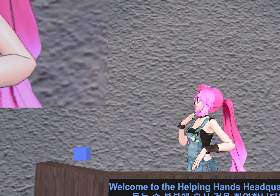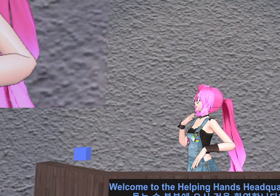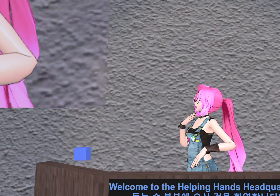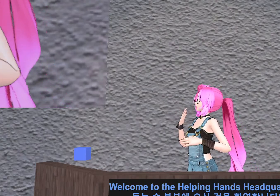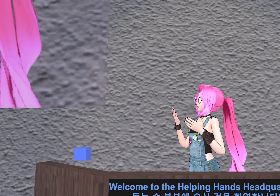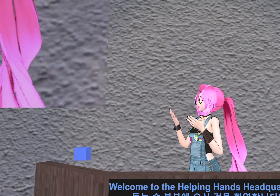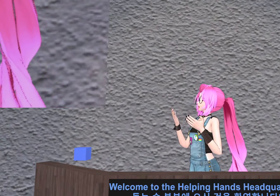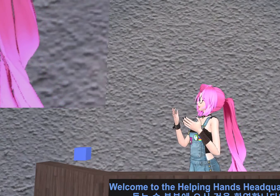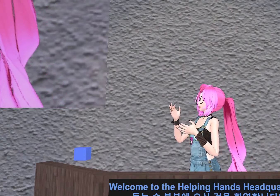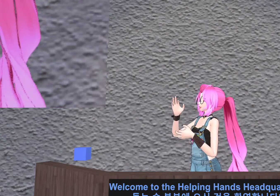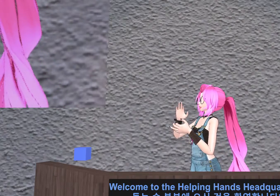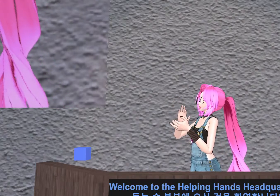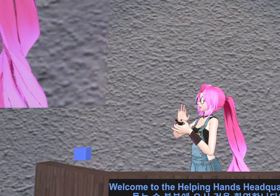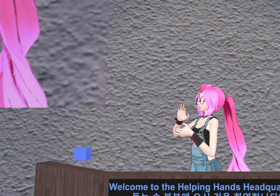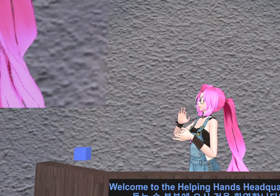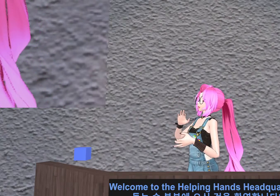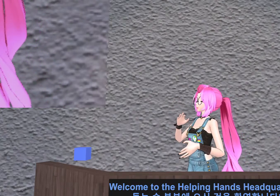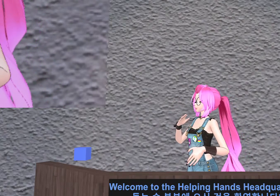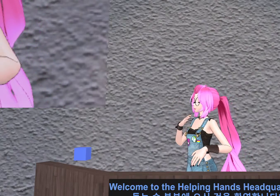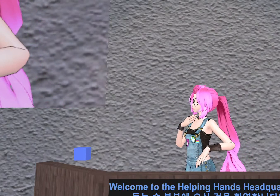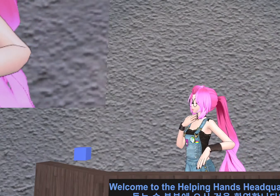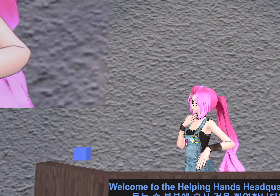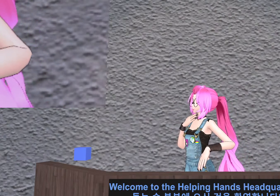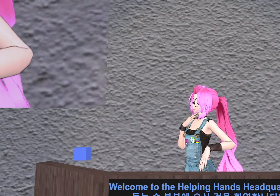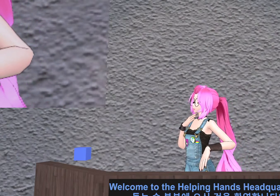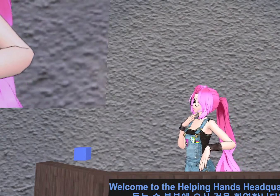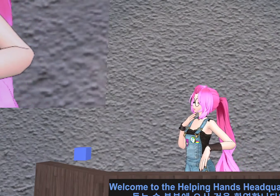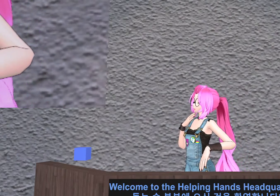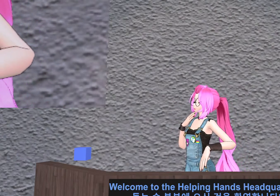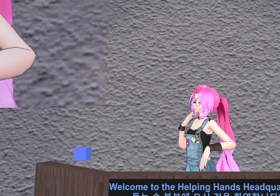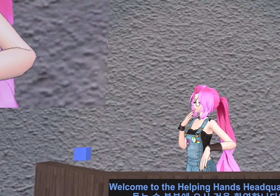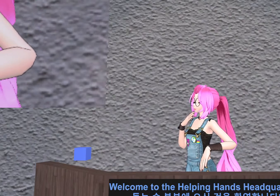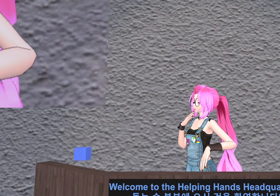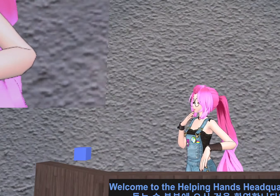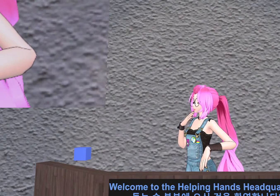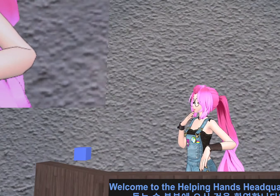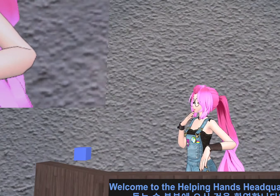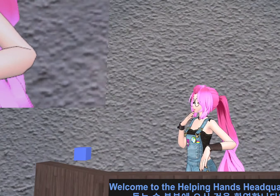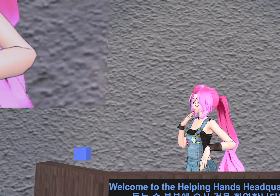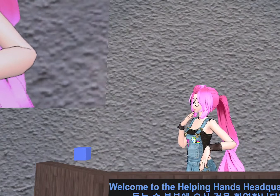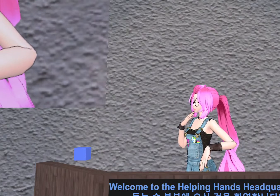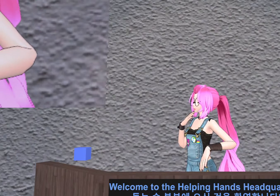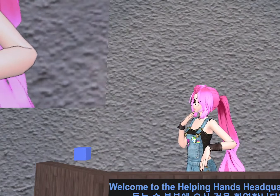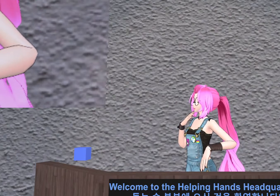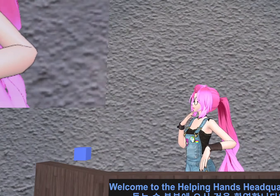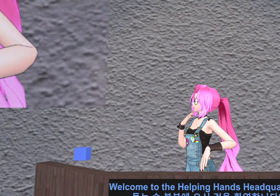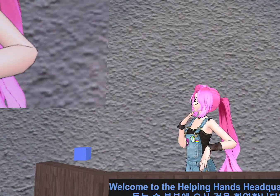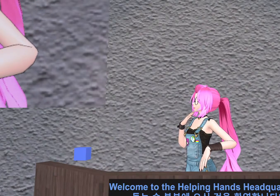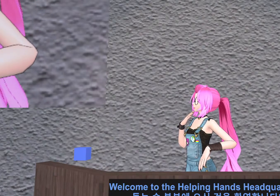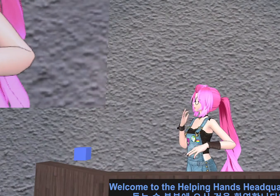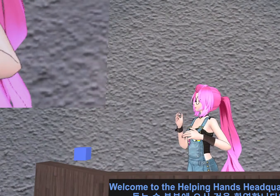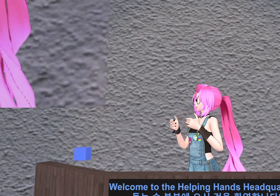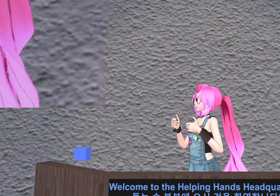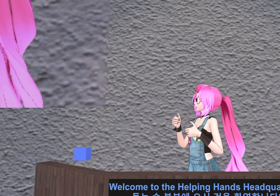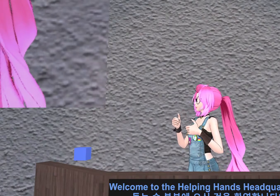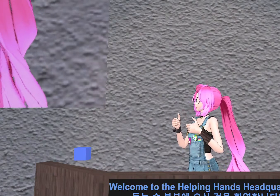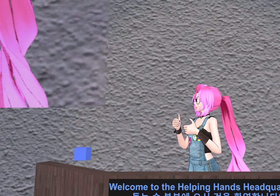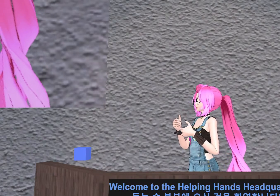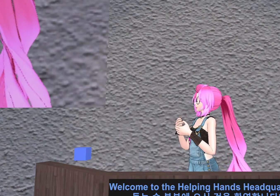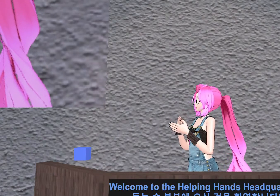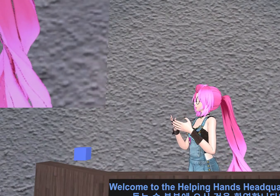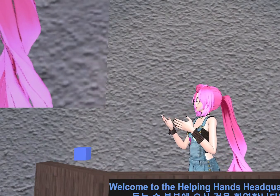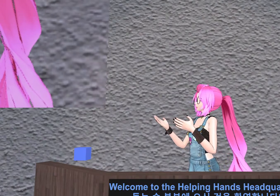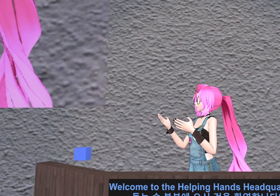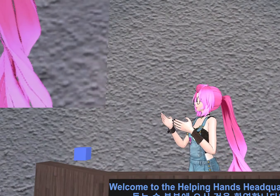Would you like what about it confuses you? Just like which things